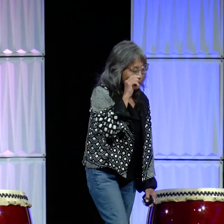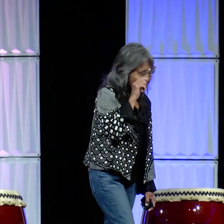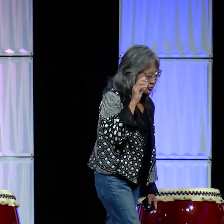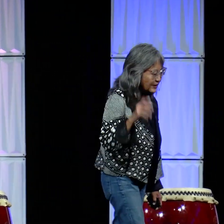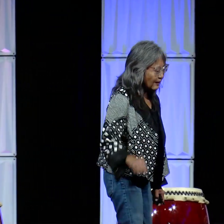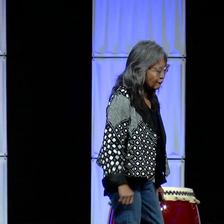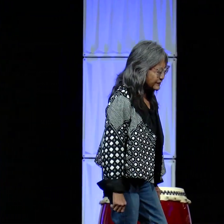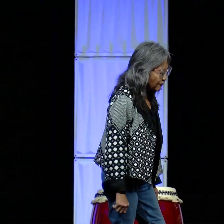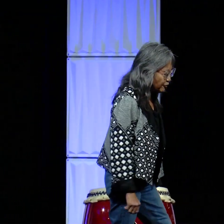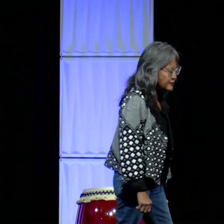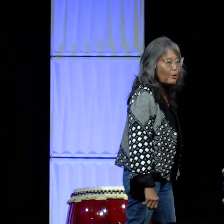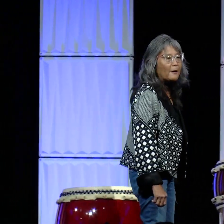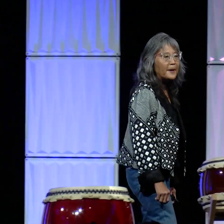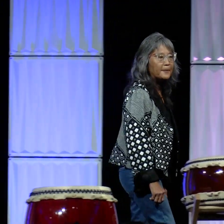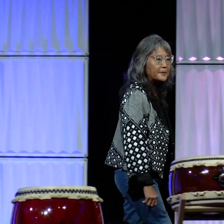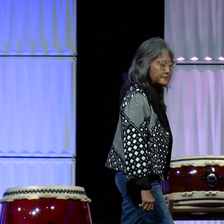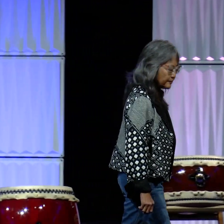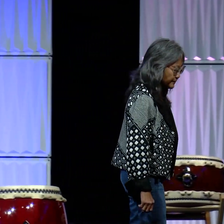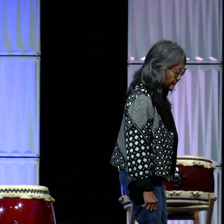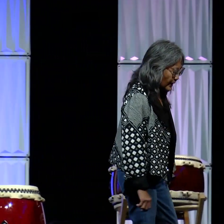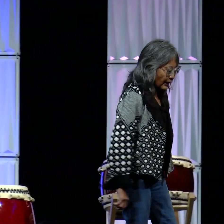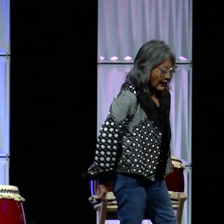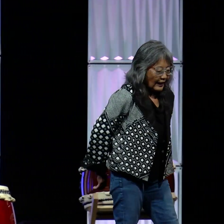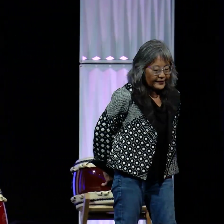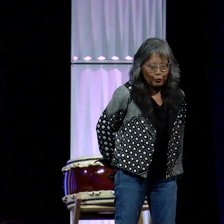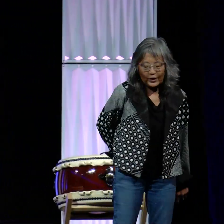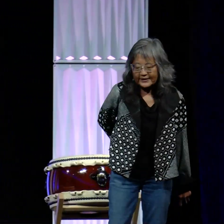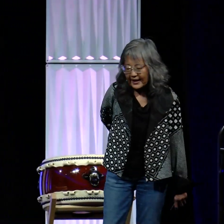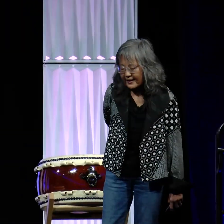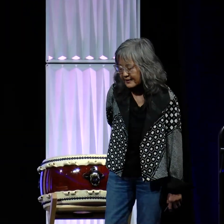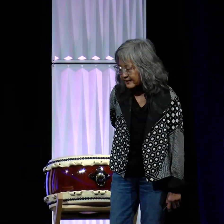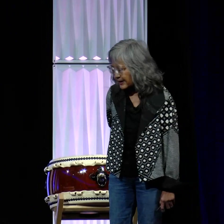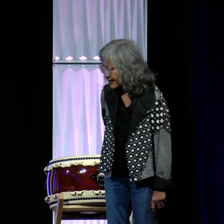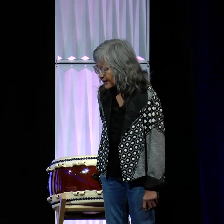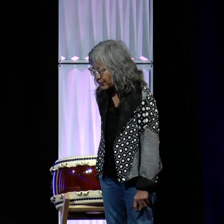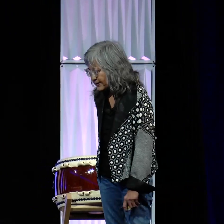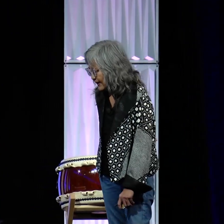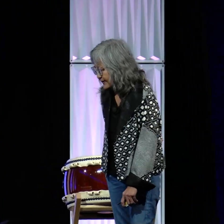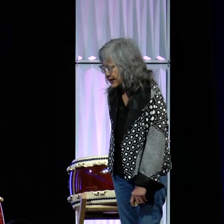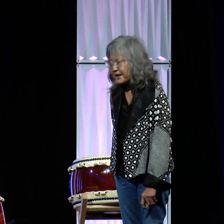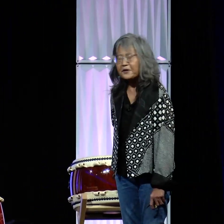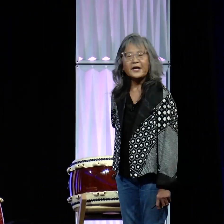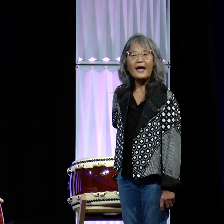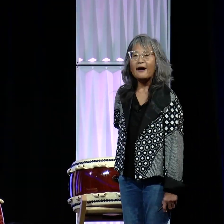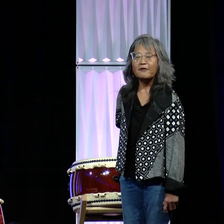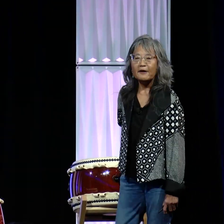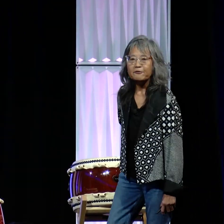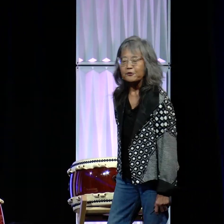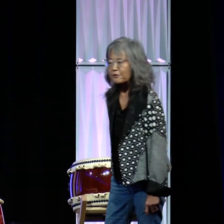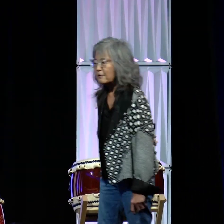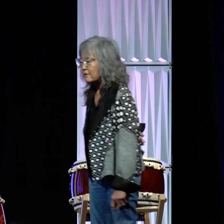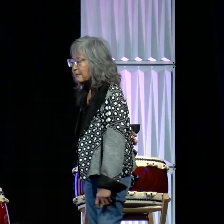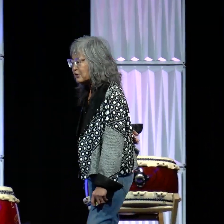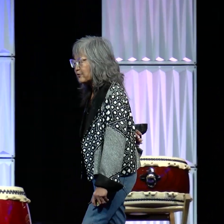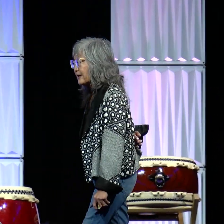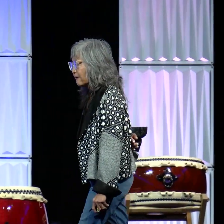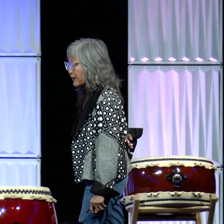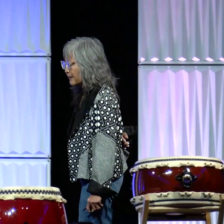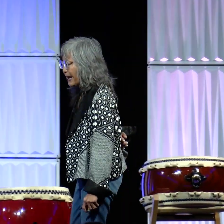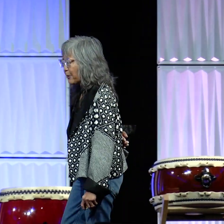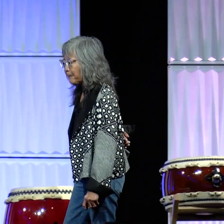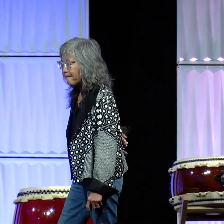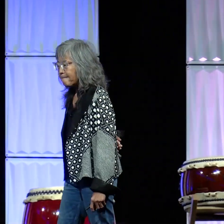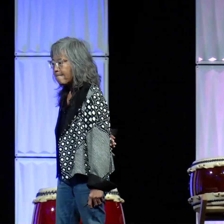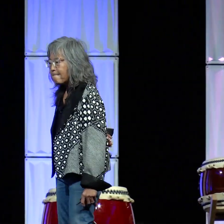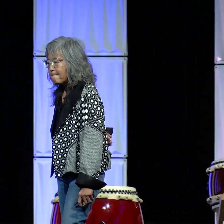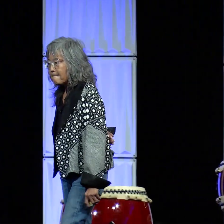So Measuring Love was our first brown paper. Then one day, I think it was a year and a half after Measuring Love came